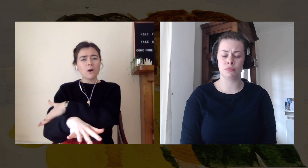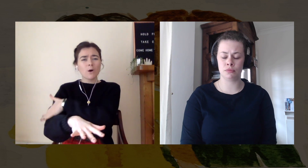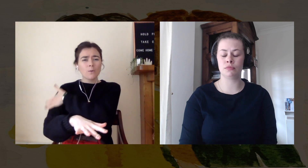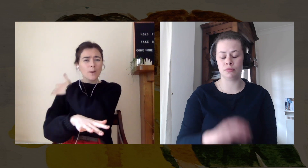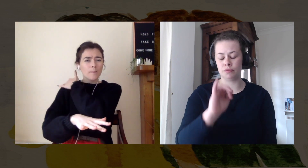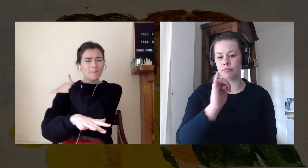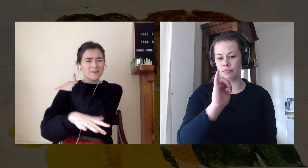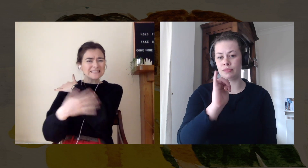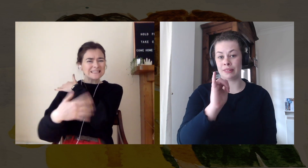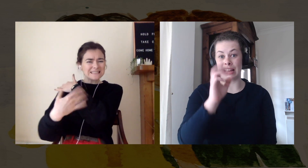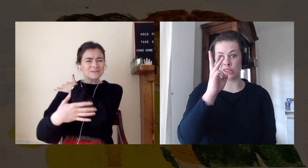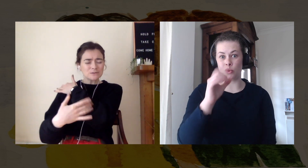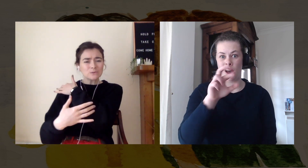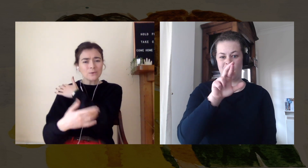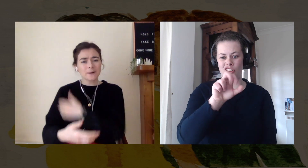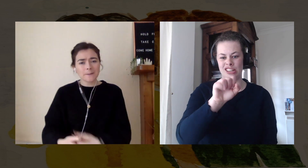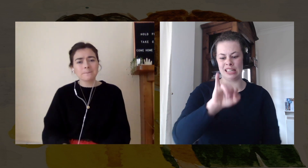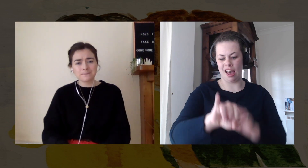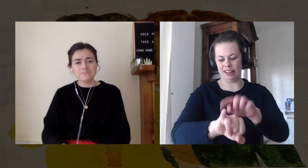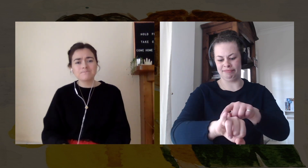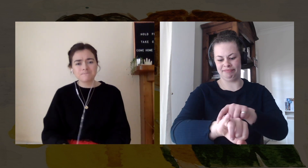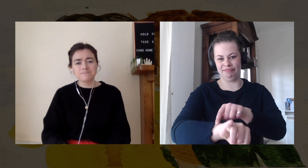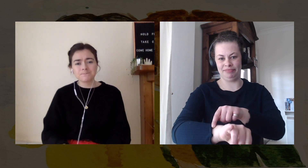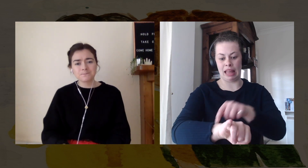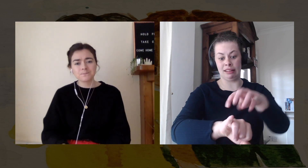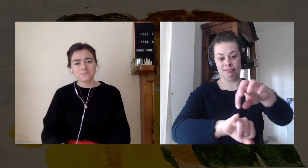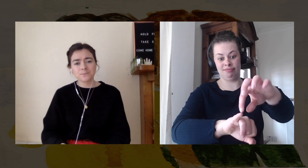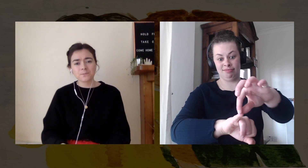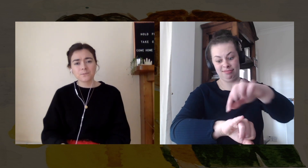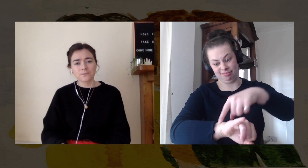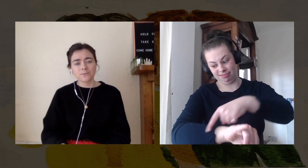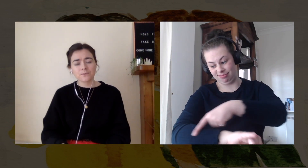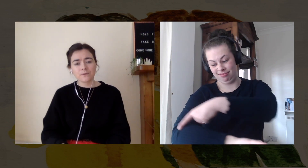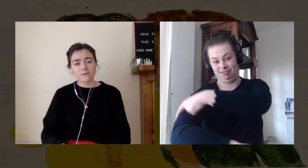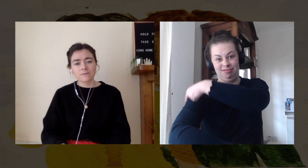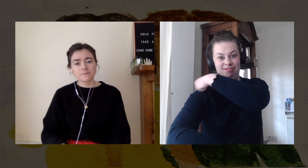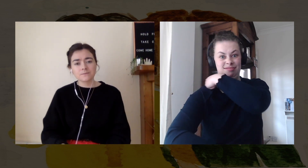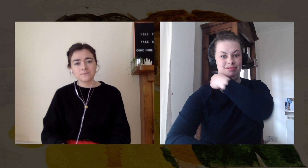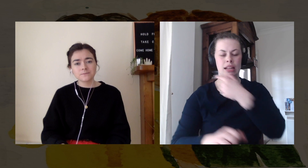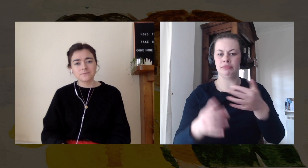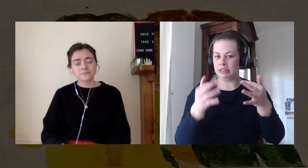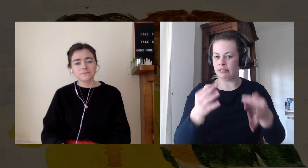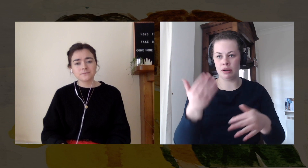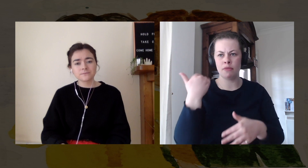kick in for me as well. Definitely. I've definitely had it go... I can't remember what it was. I can't remember